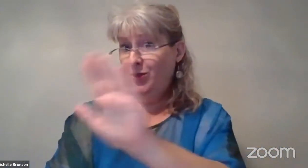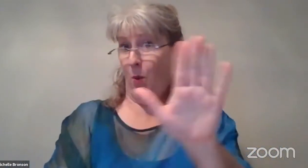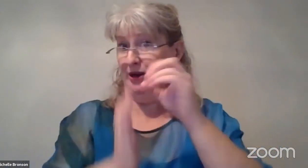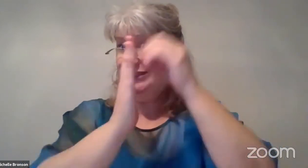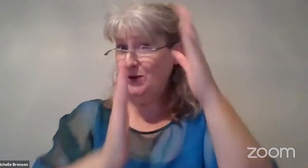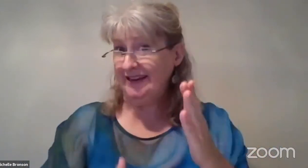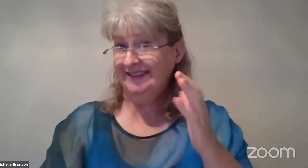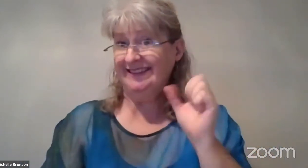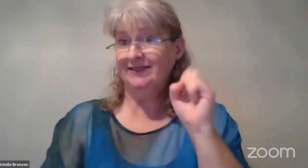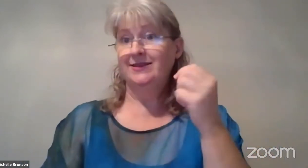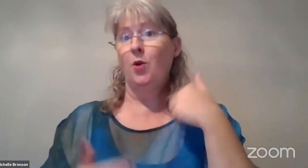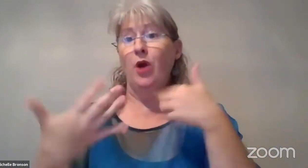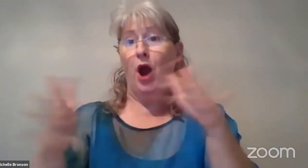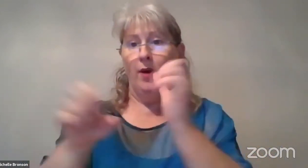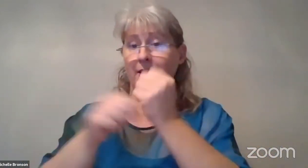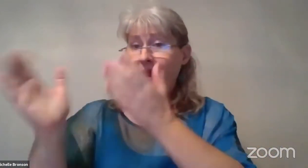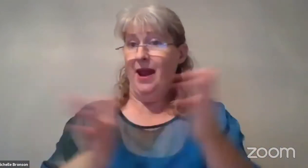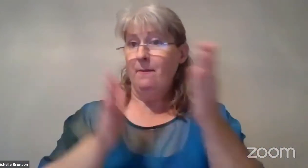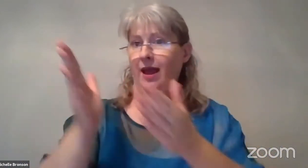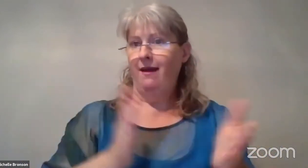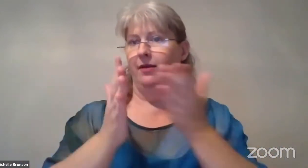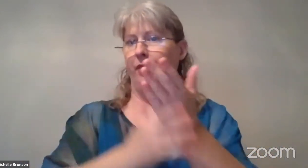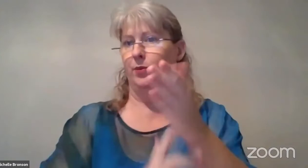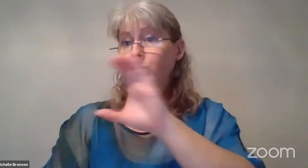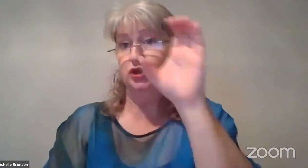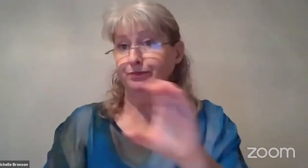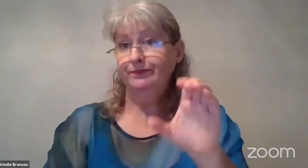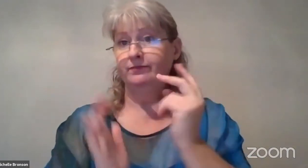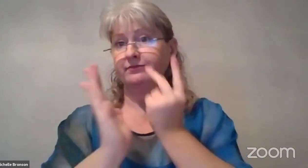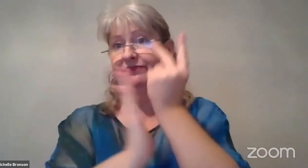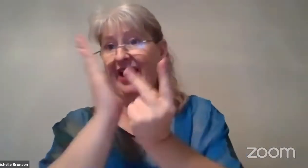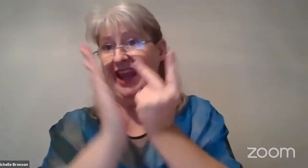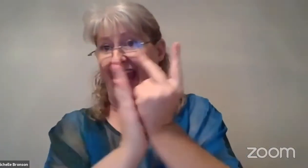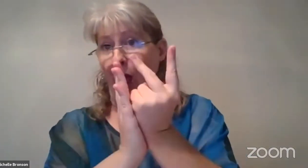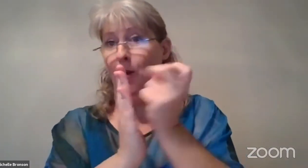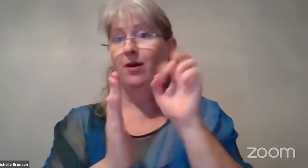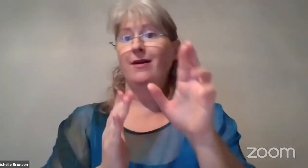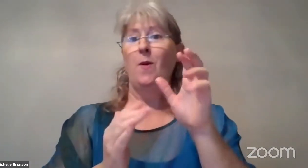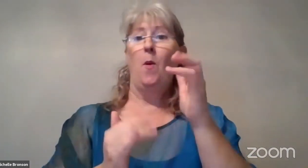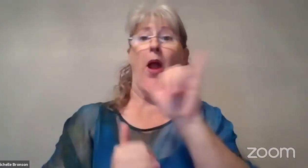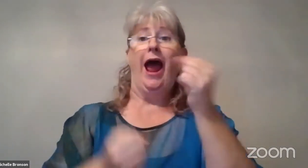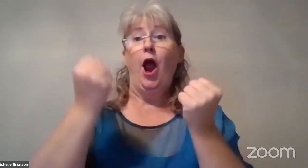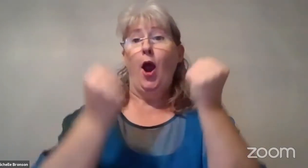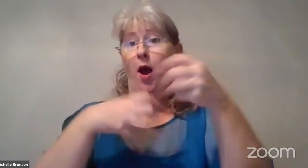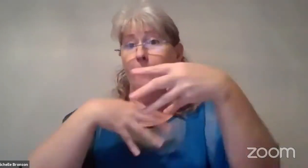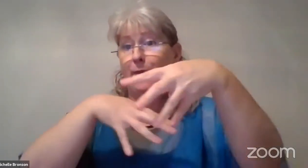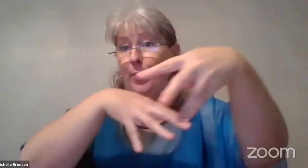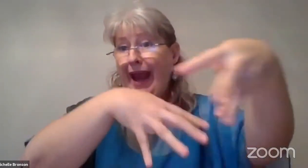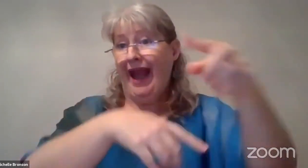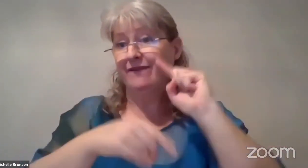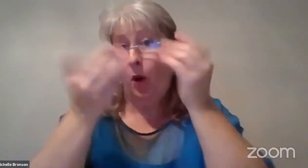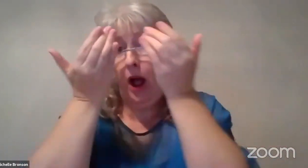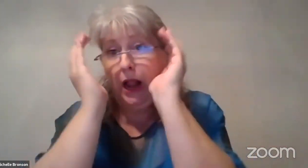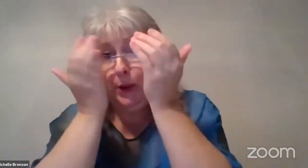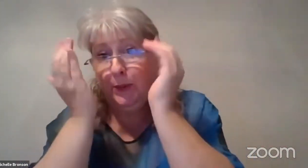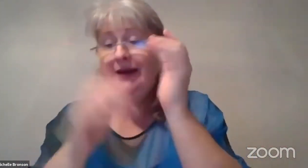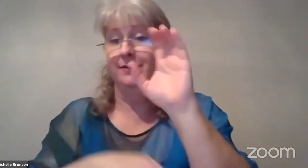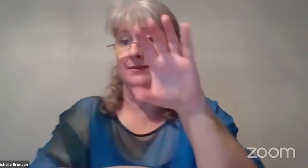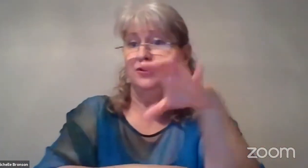Because the fall awareness, the September awareness is coming, we will be working through Zoom video,